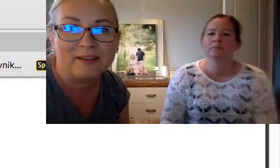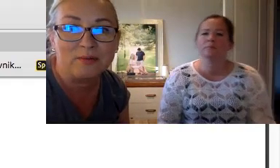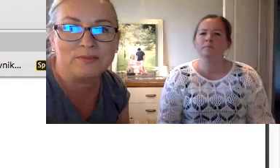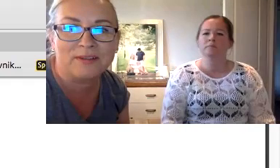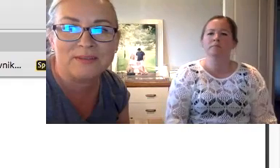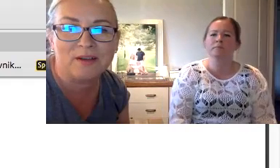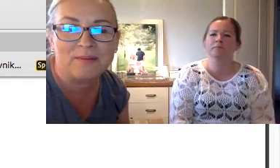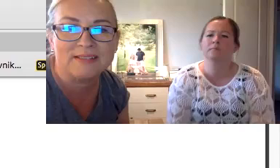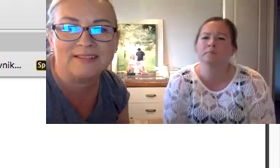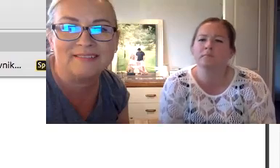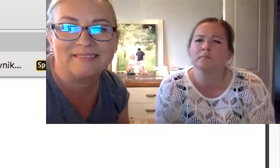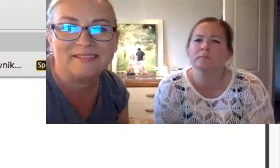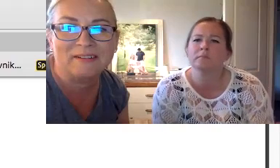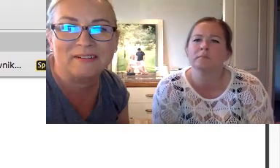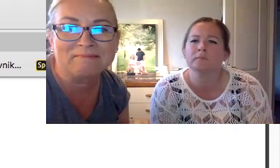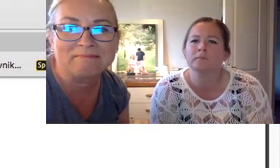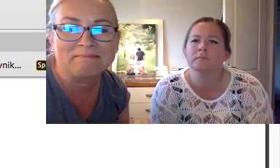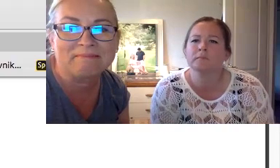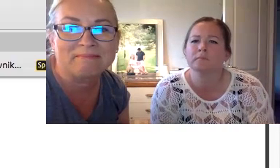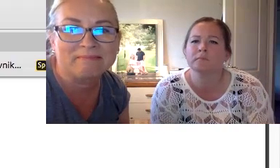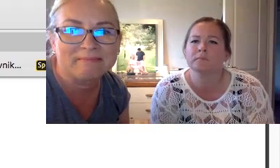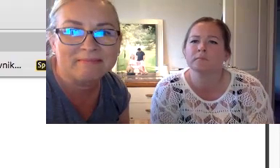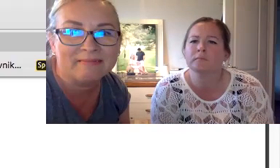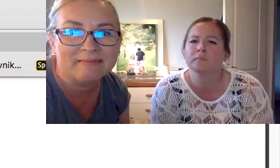All right. Ooh, make some comments here.